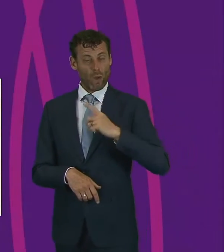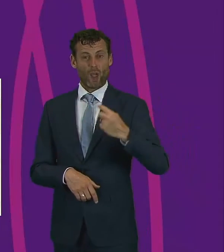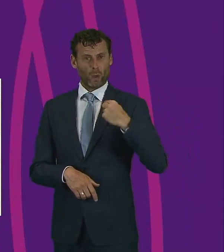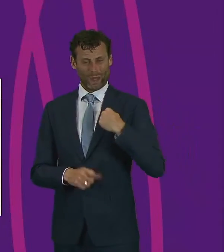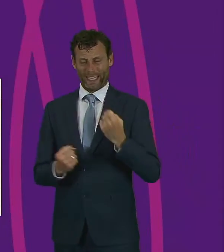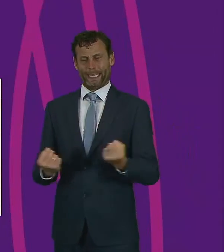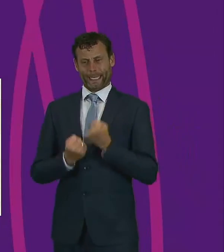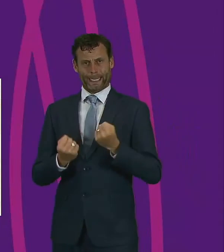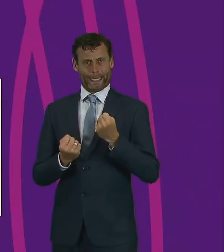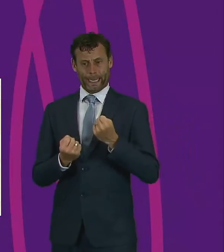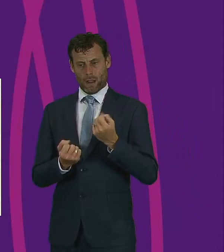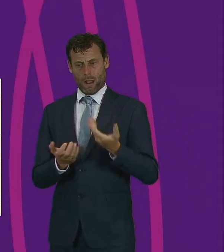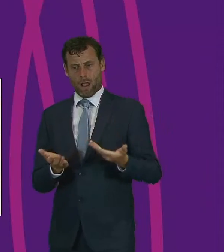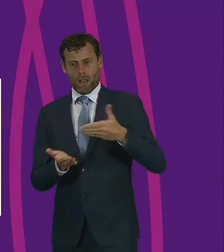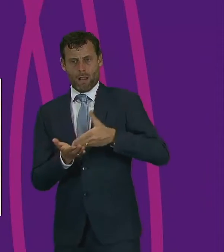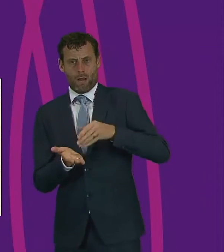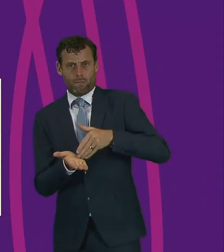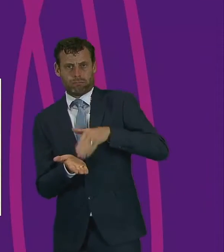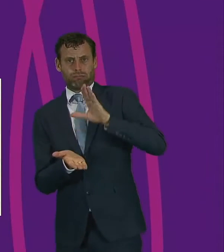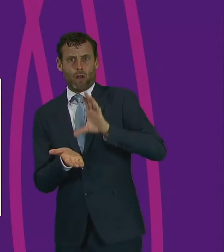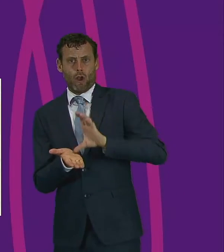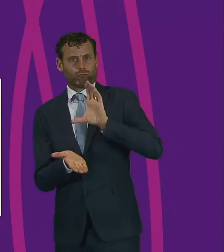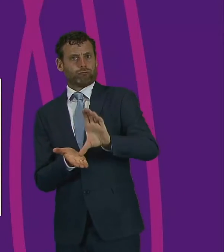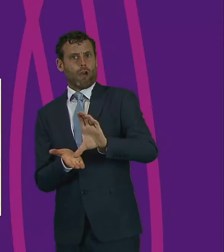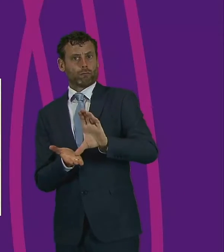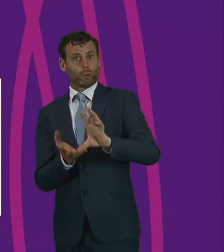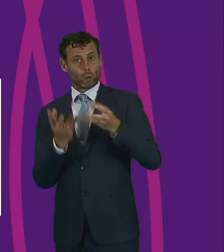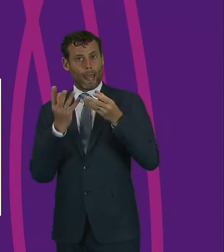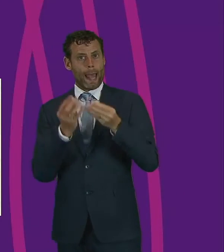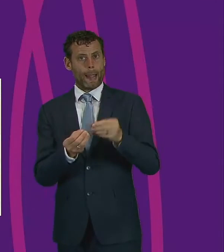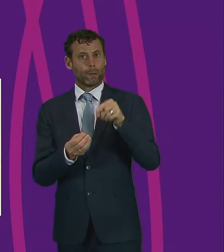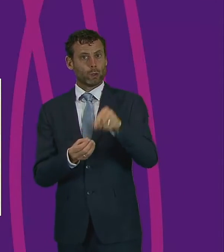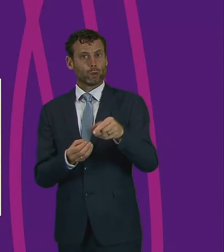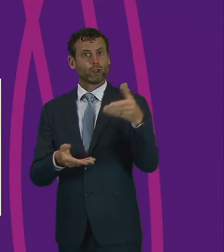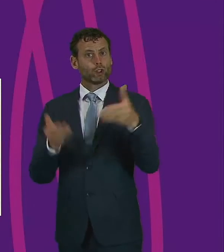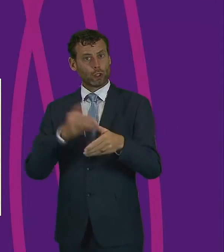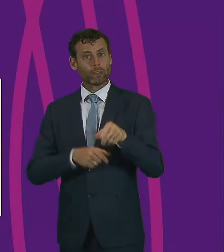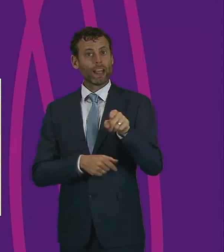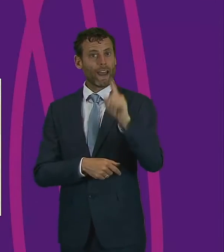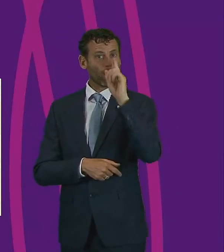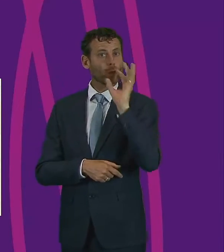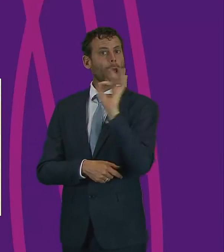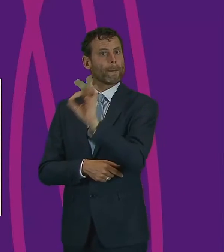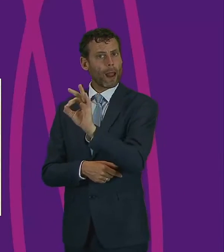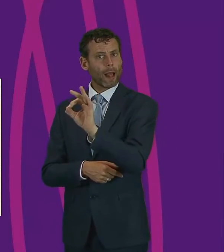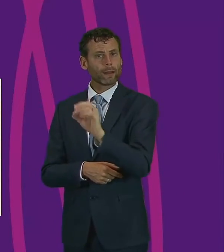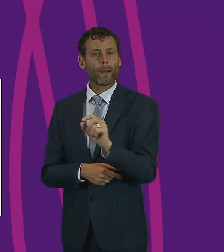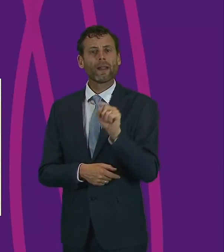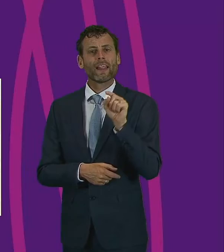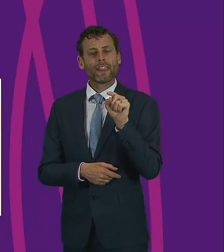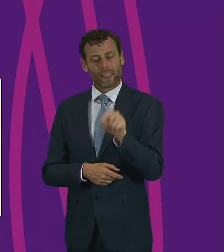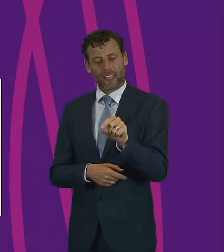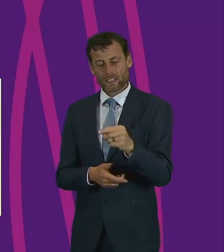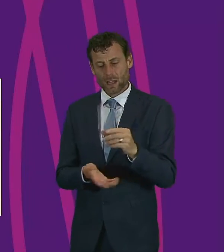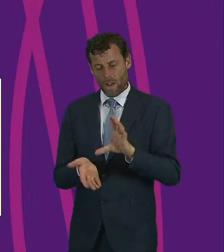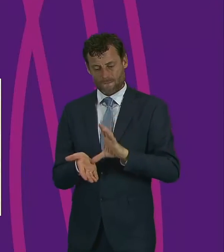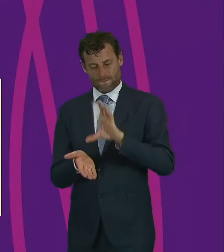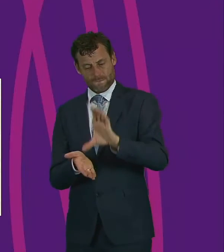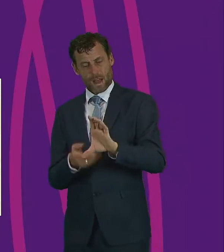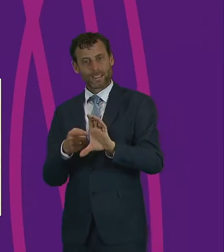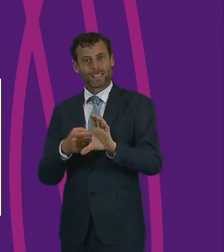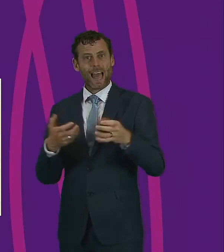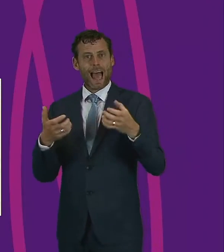the grants system to enable charities to have access, but that's about dealing with the crisis. But we need those